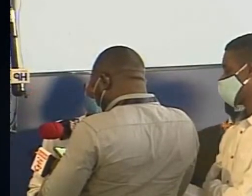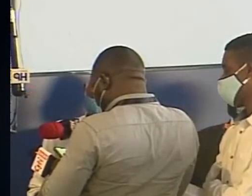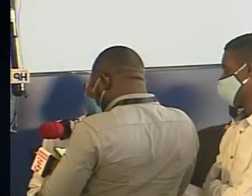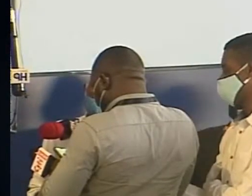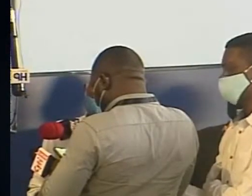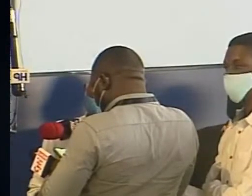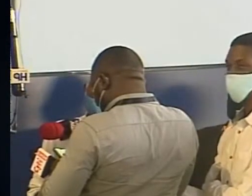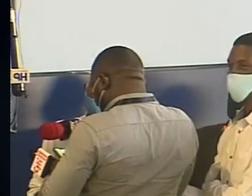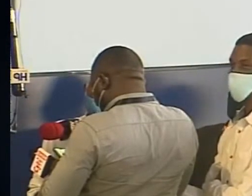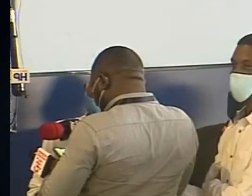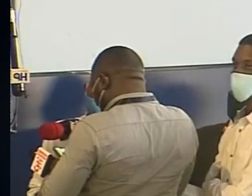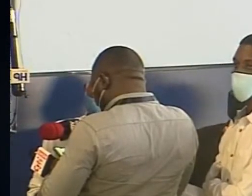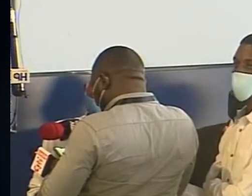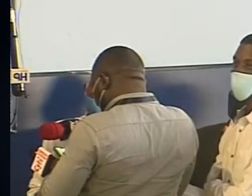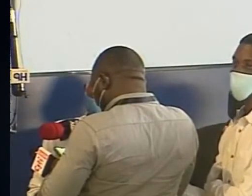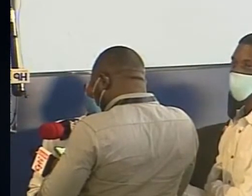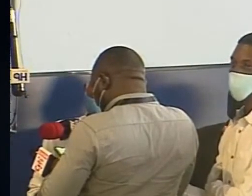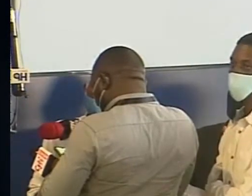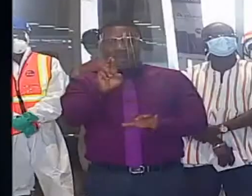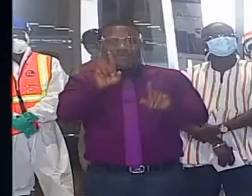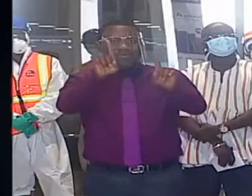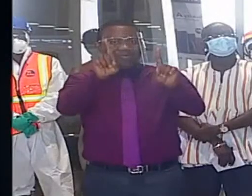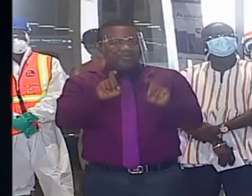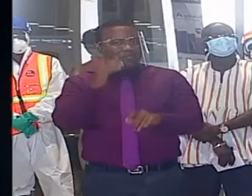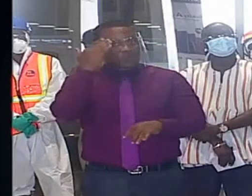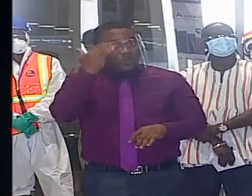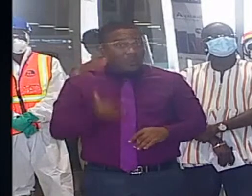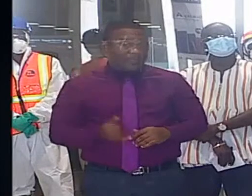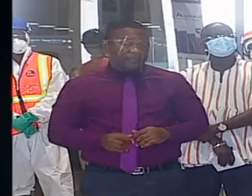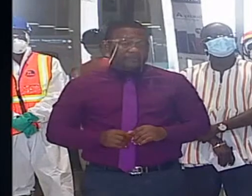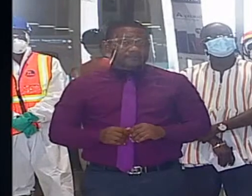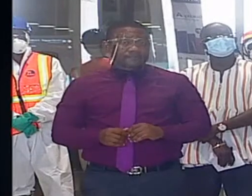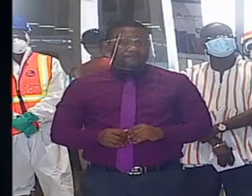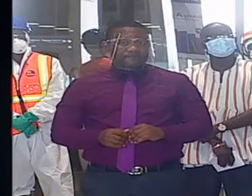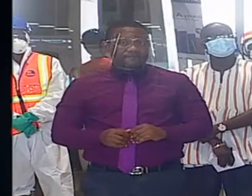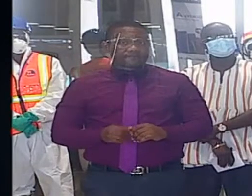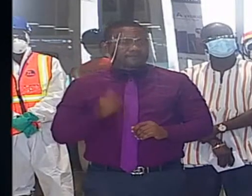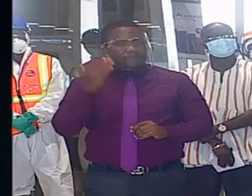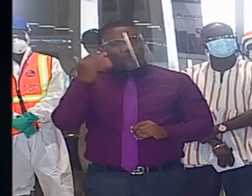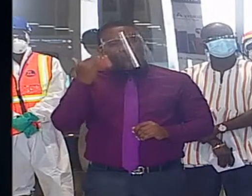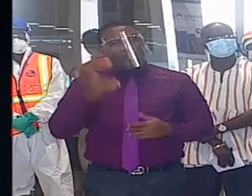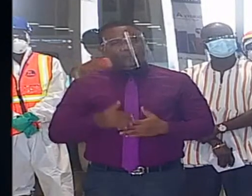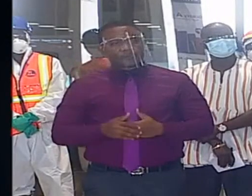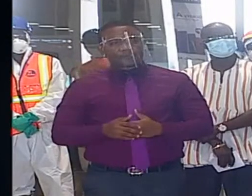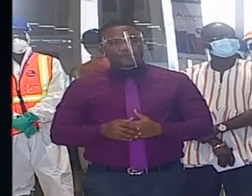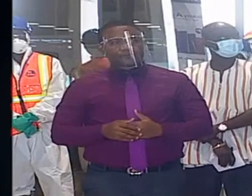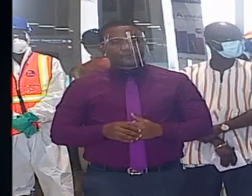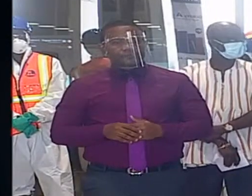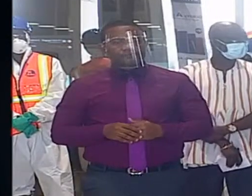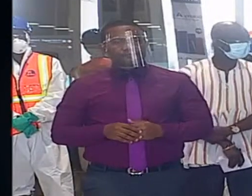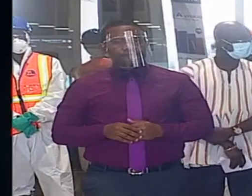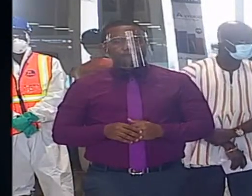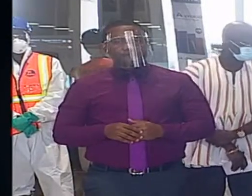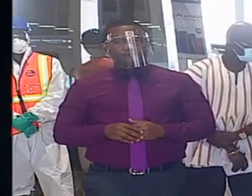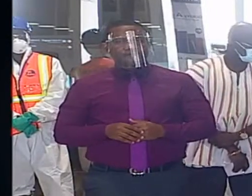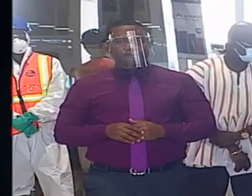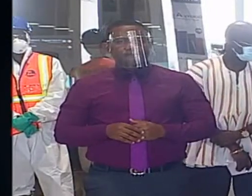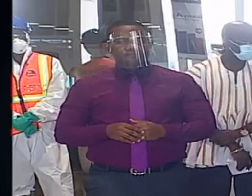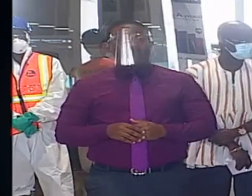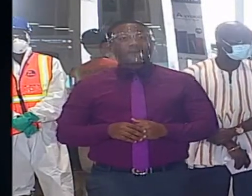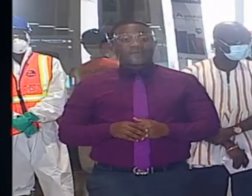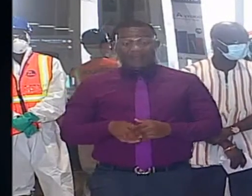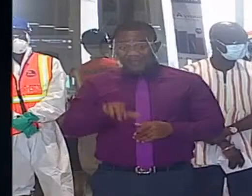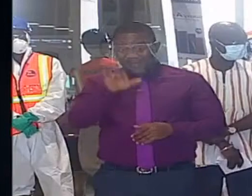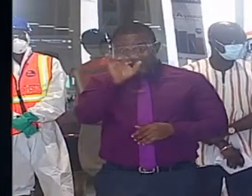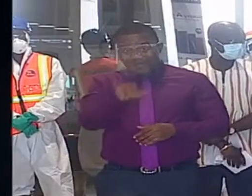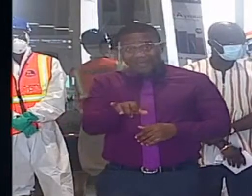a PCR test is the most preferred, or one of the gold standard. It's because it tells you that